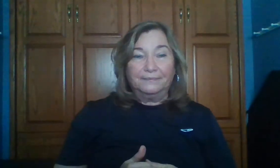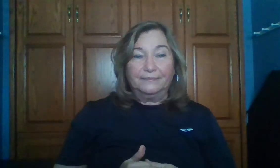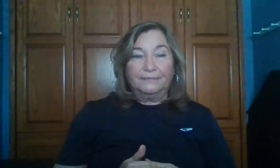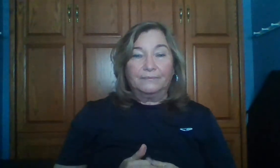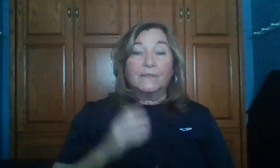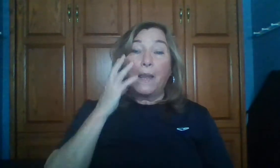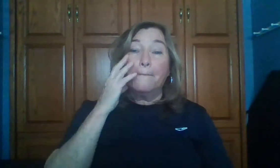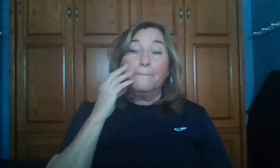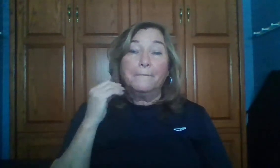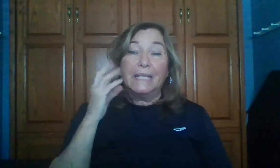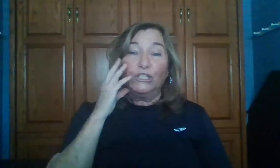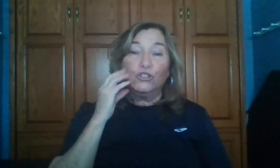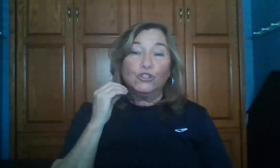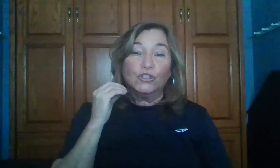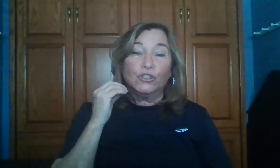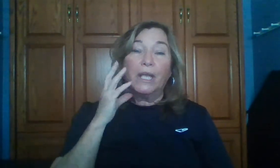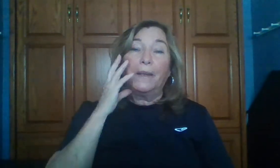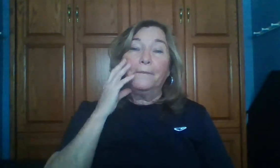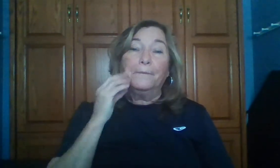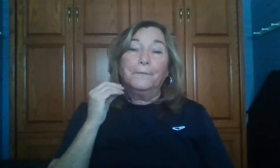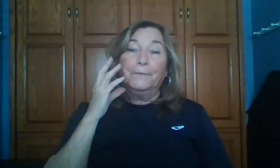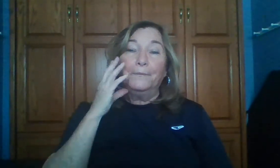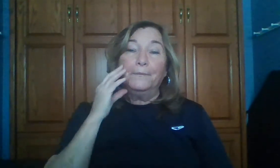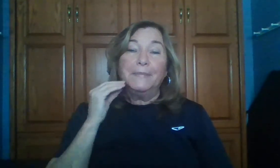Peach, peaches.